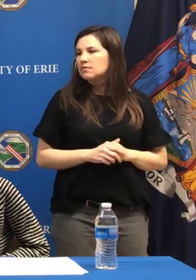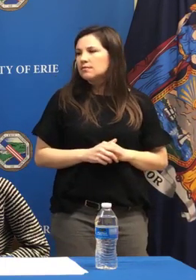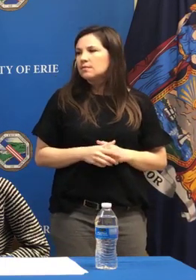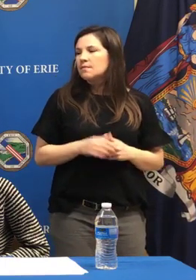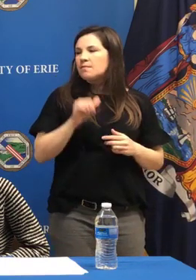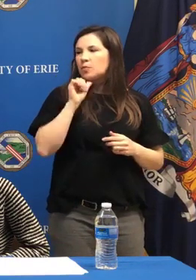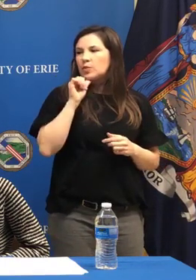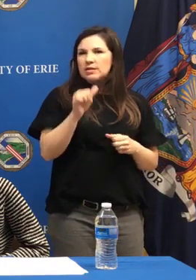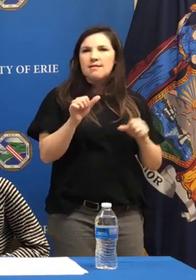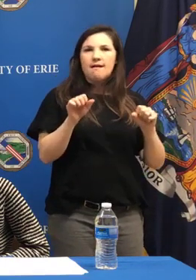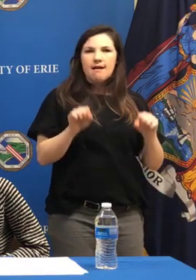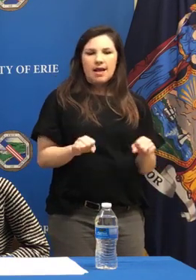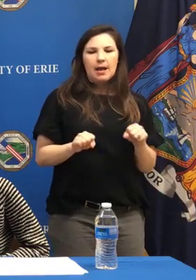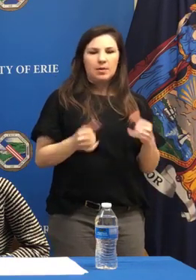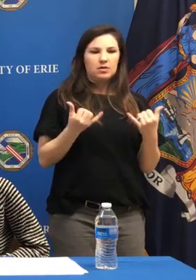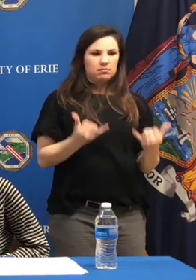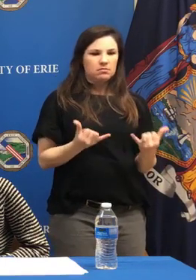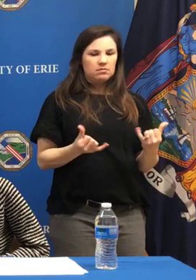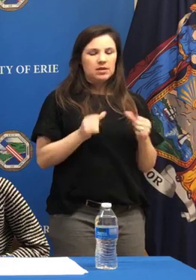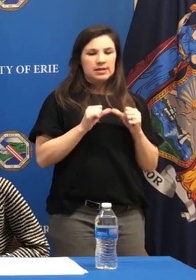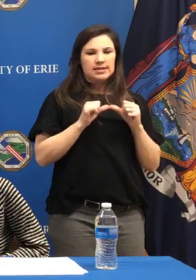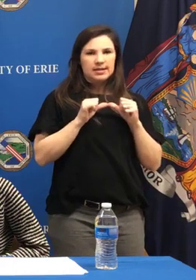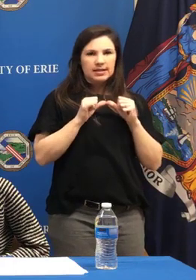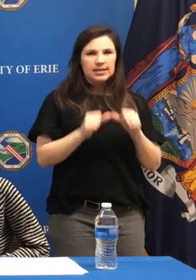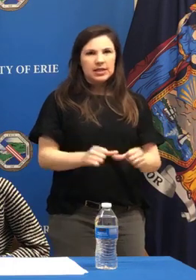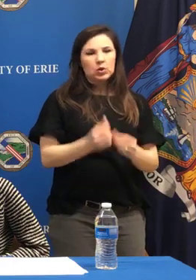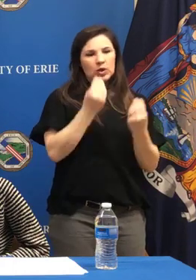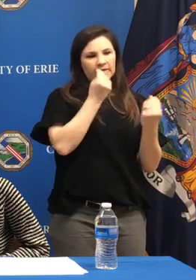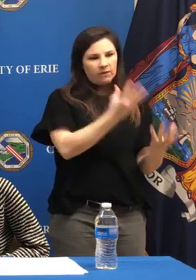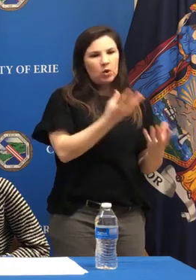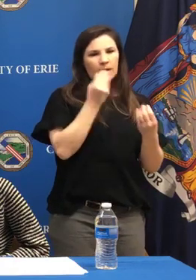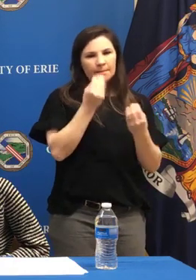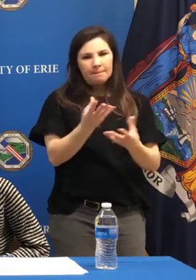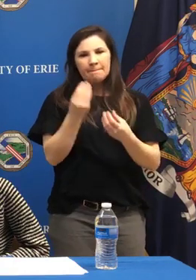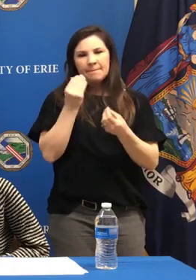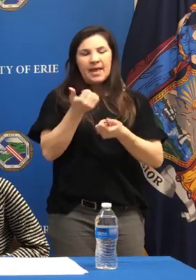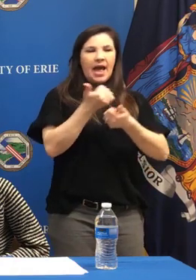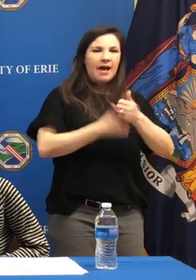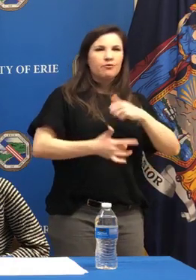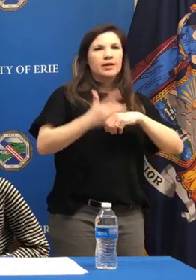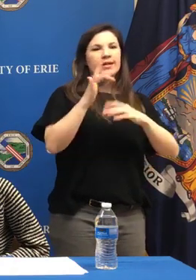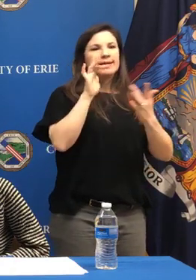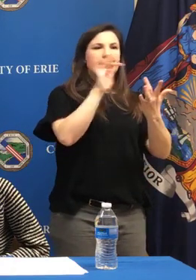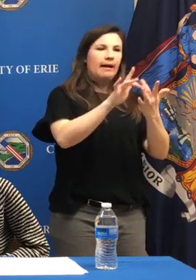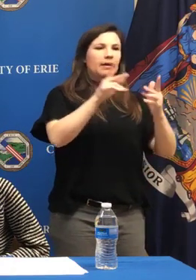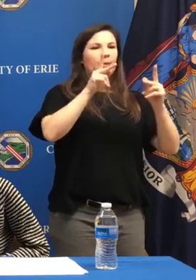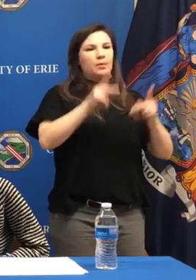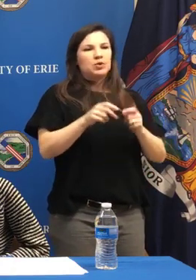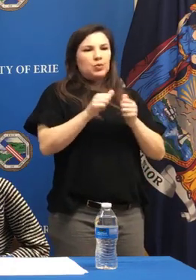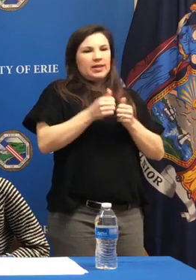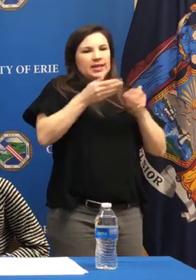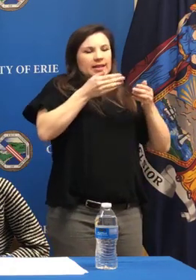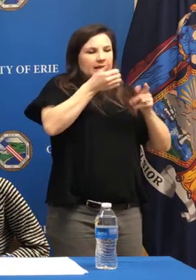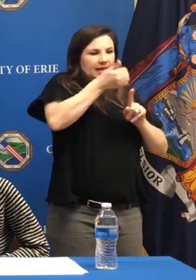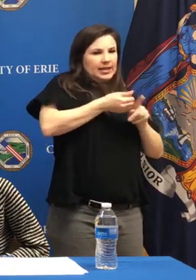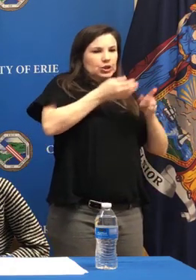are not able at this point to continue to inform of every contact trace associated with each individual that's tested